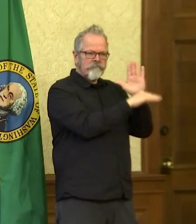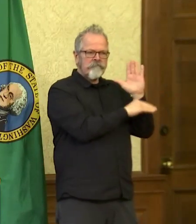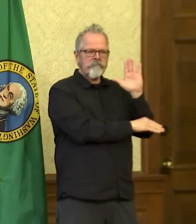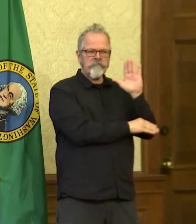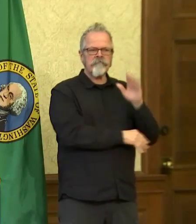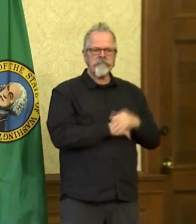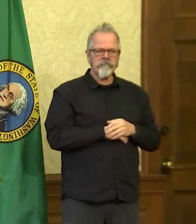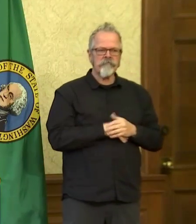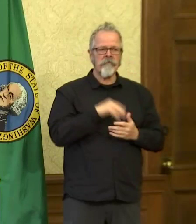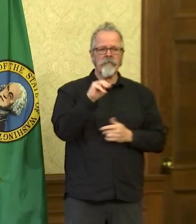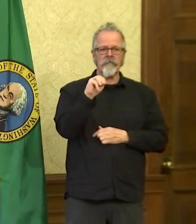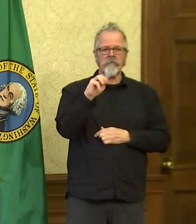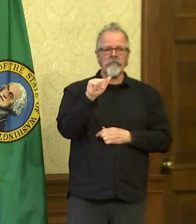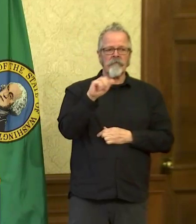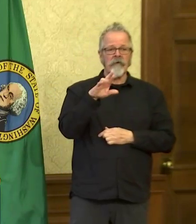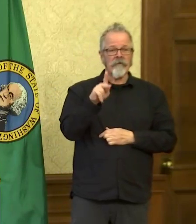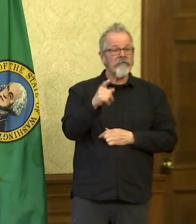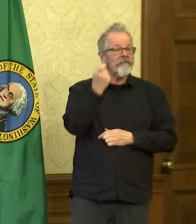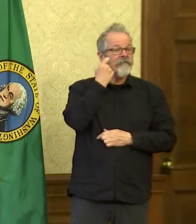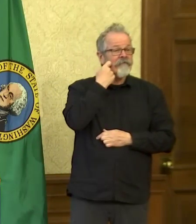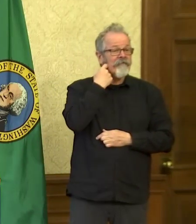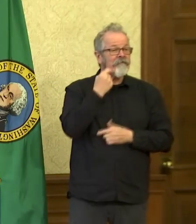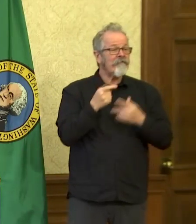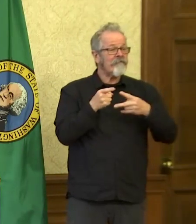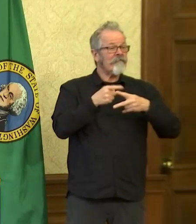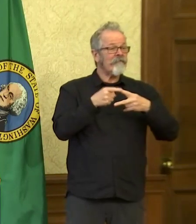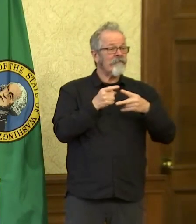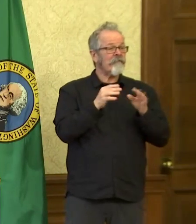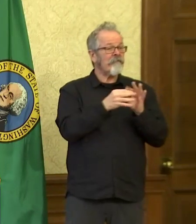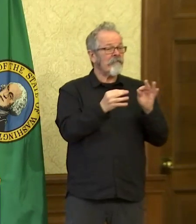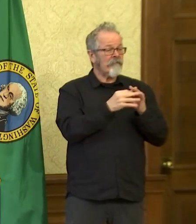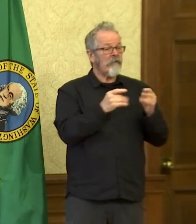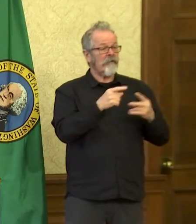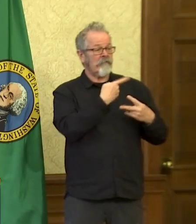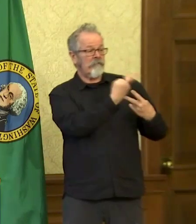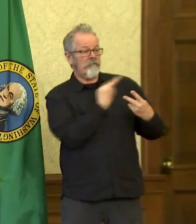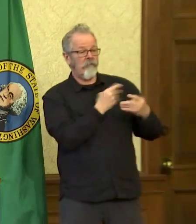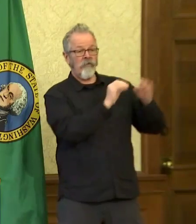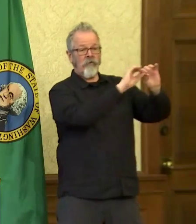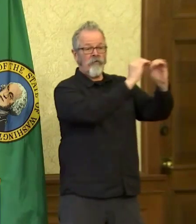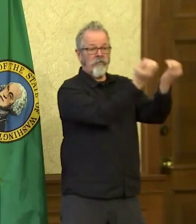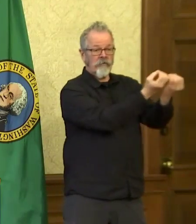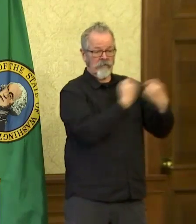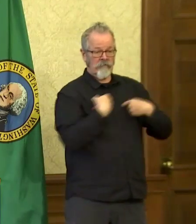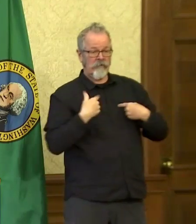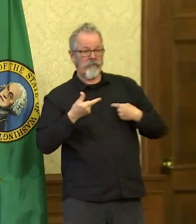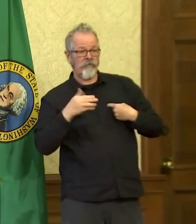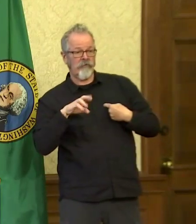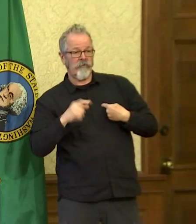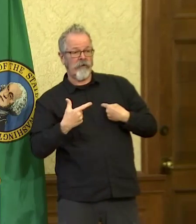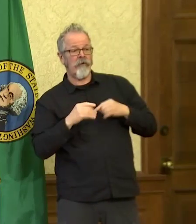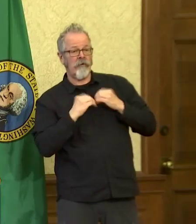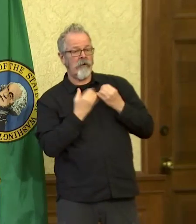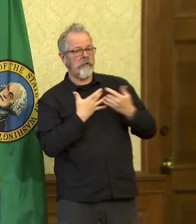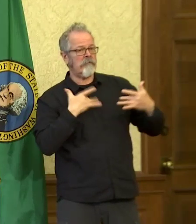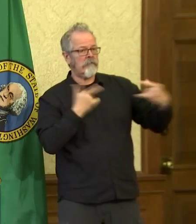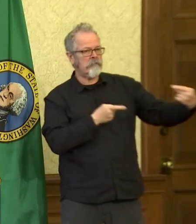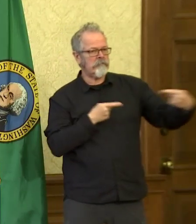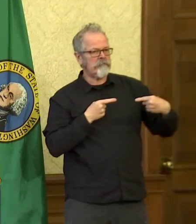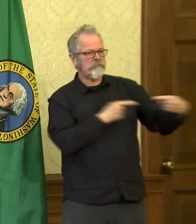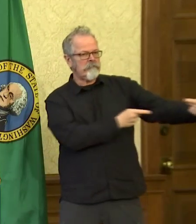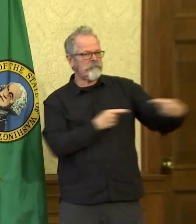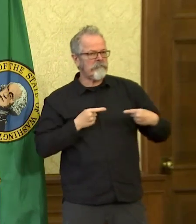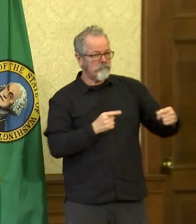but it really was clear from the first time we got together that we all agreed that safety was the highest priority, and it was our